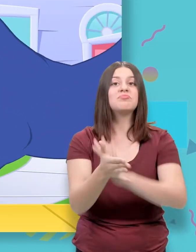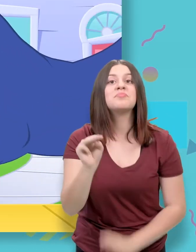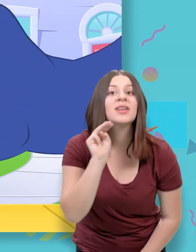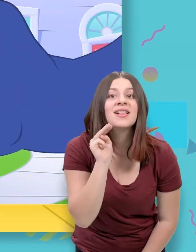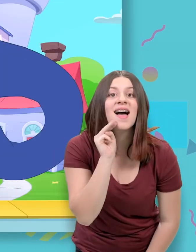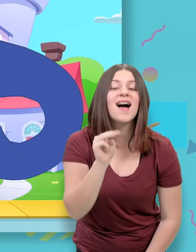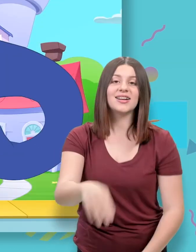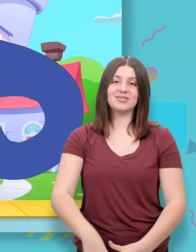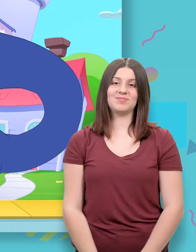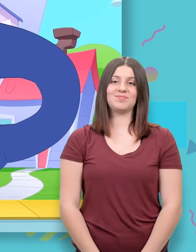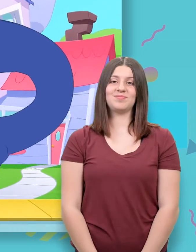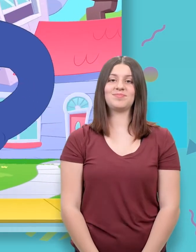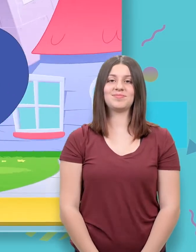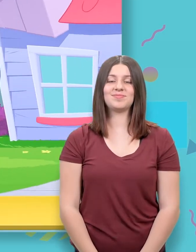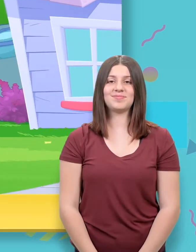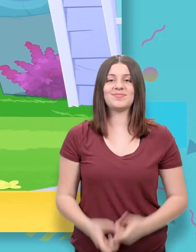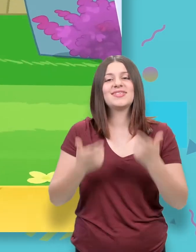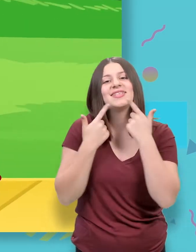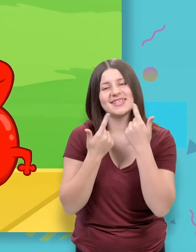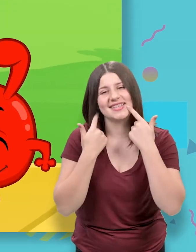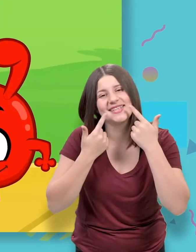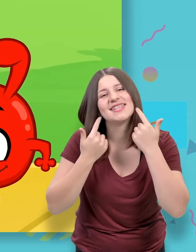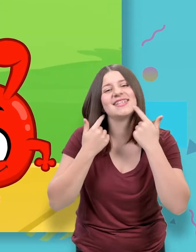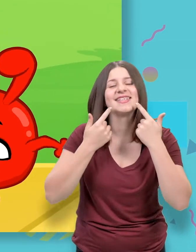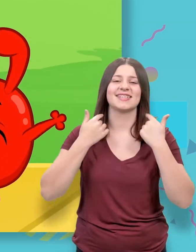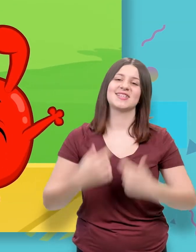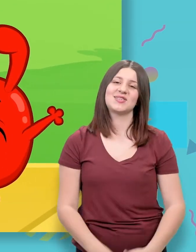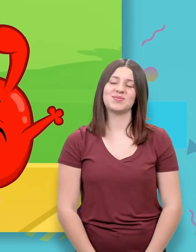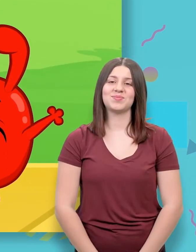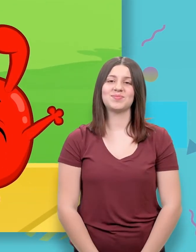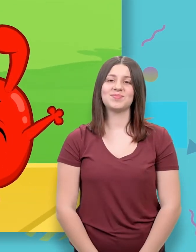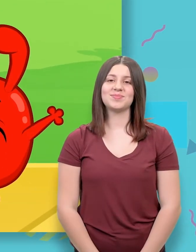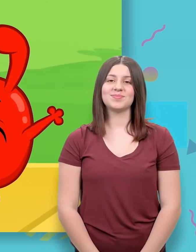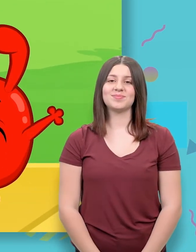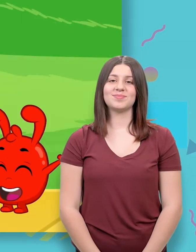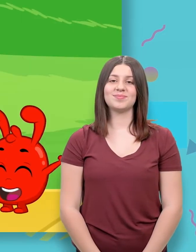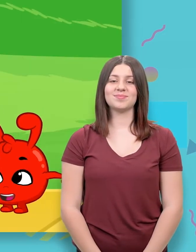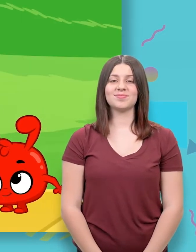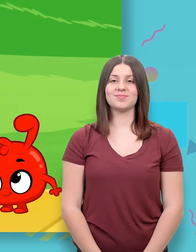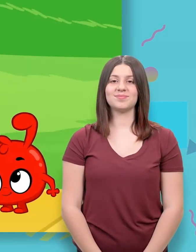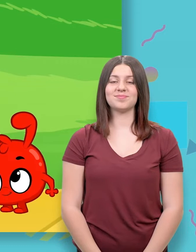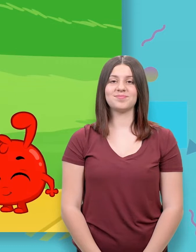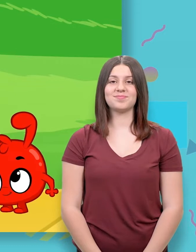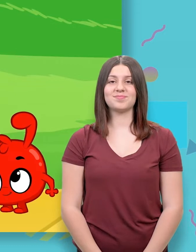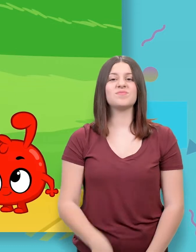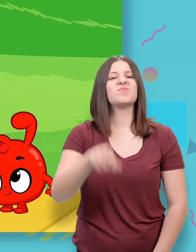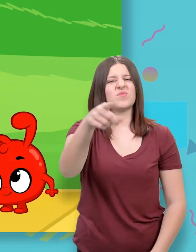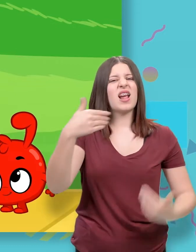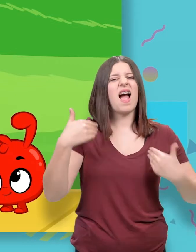can have this back,